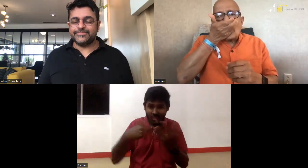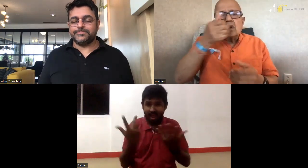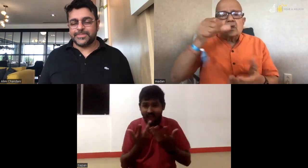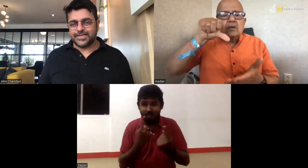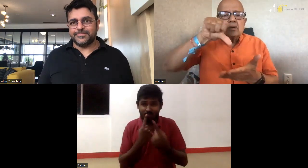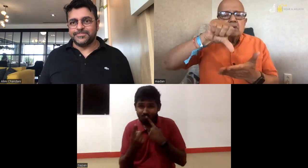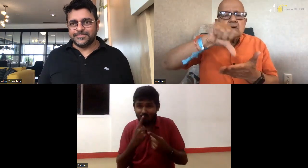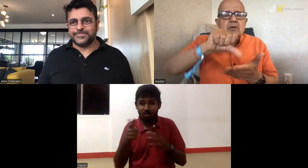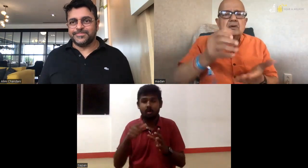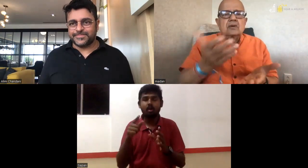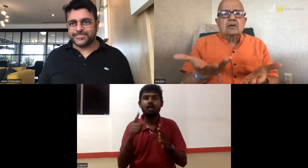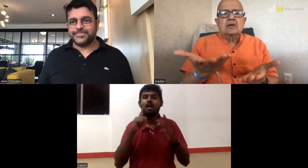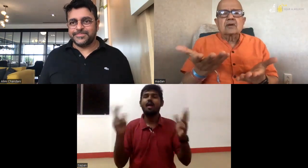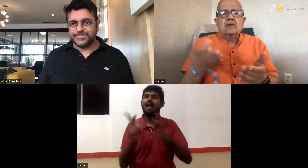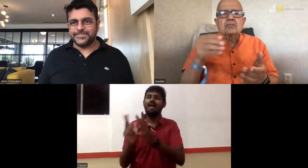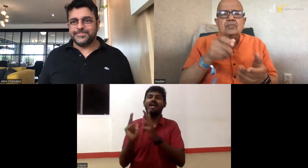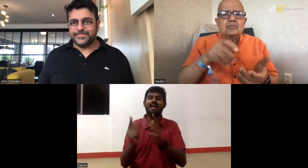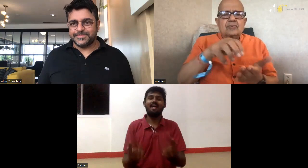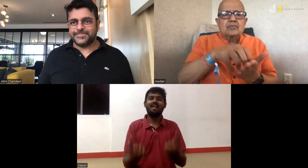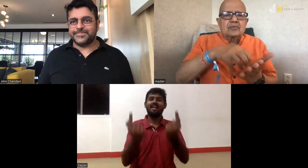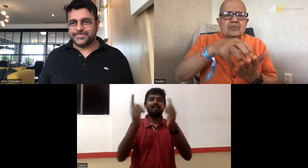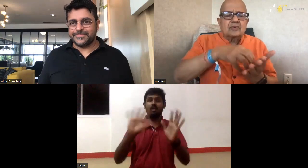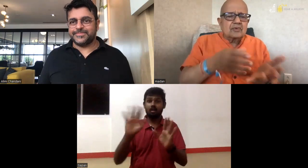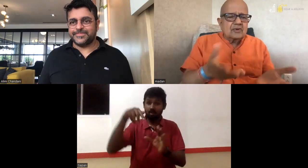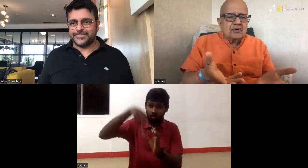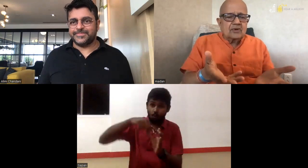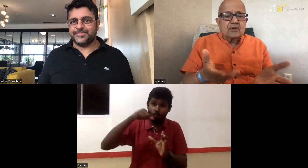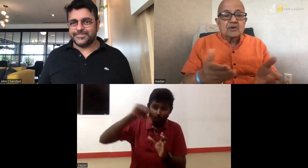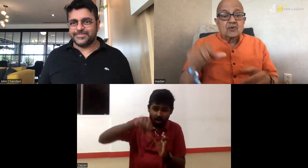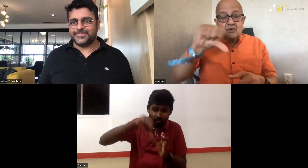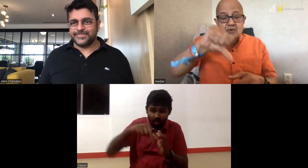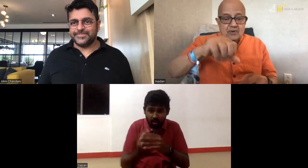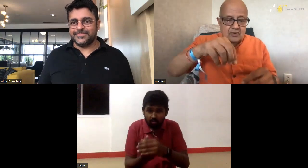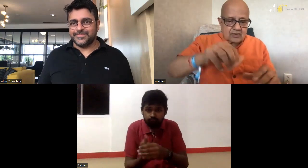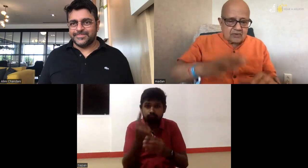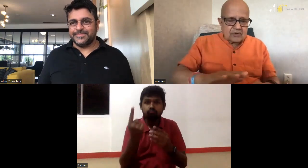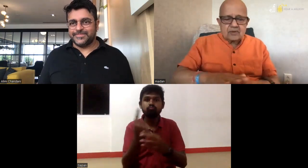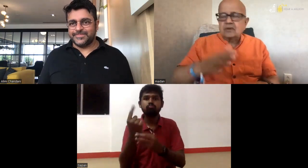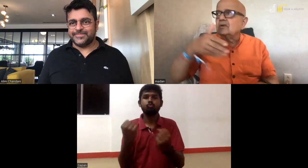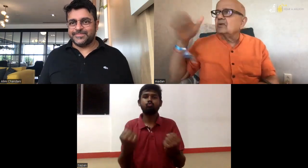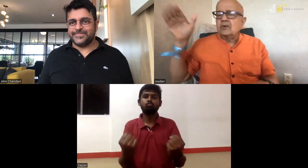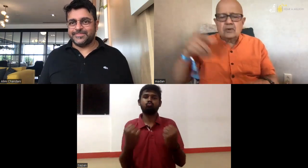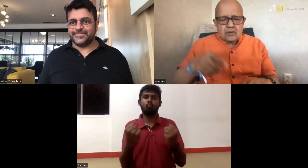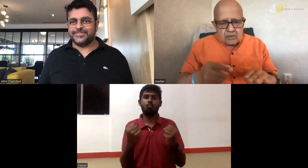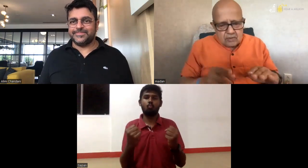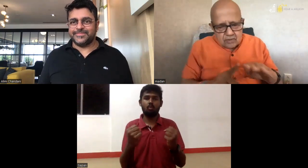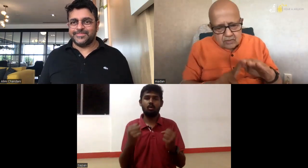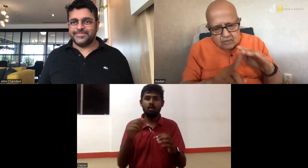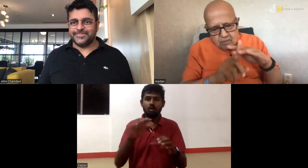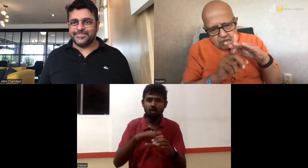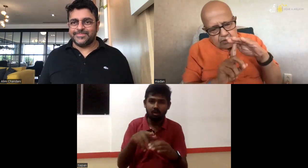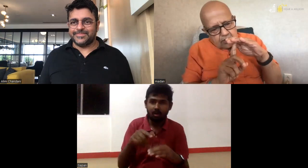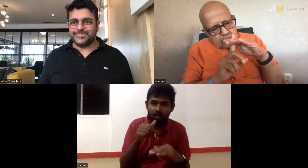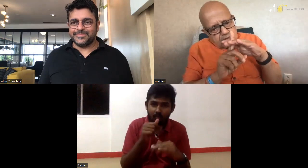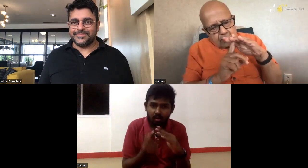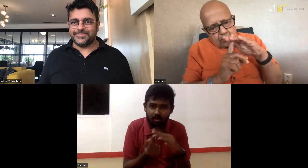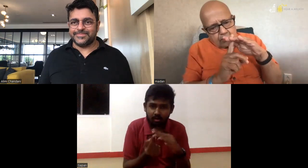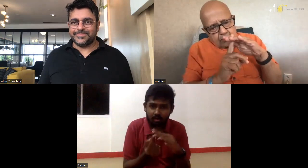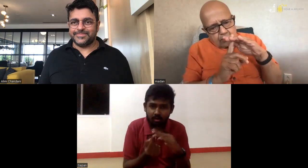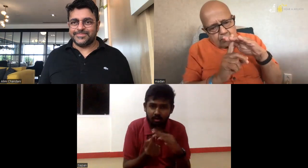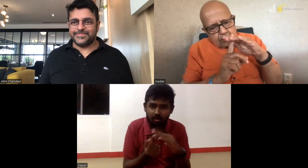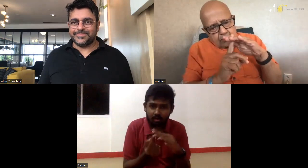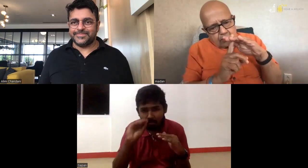have to ask them to come again and again, and we have to request them. Yes, I know, I understand. Uh, but